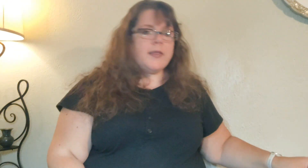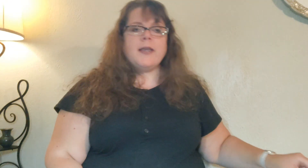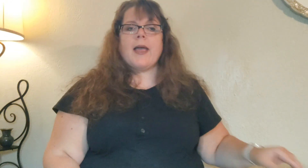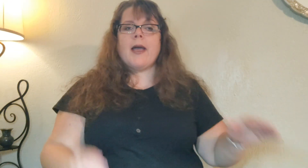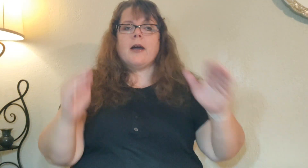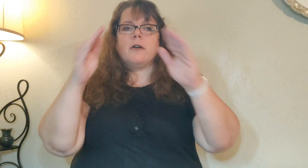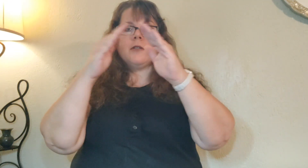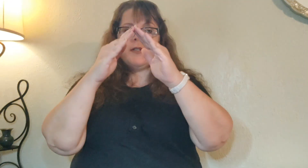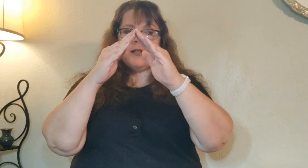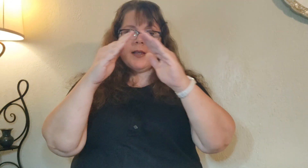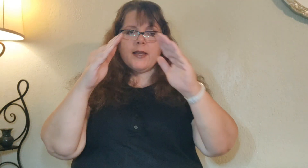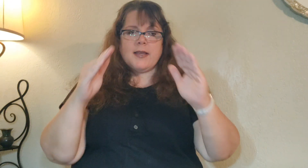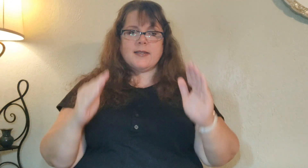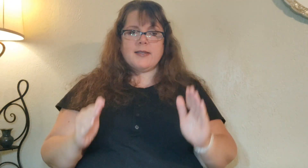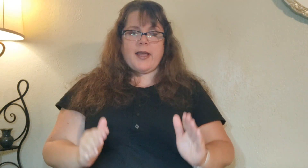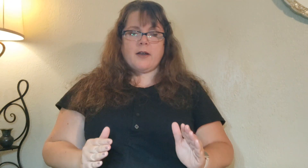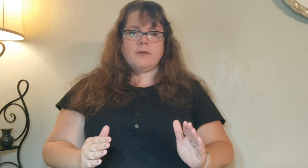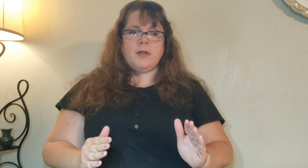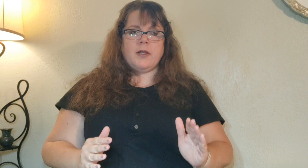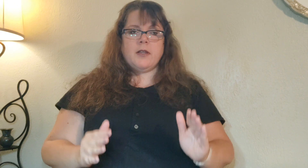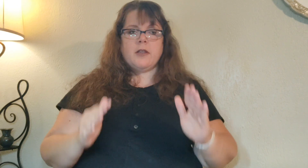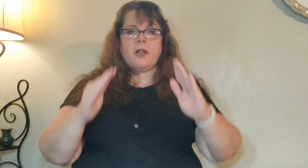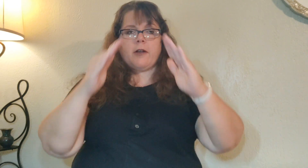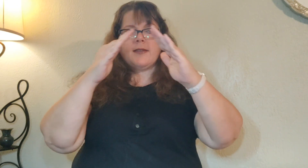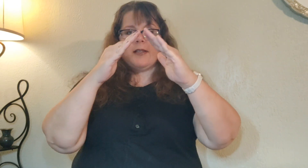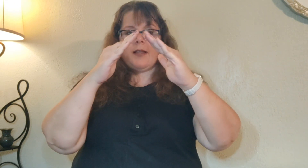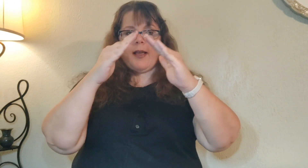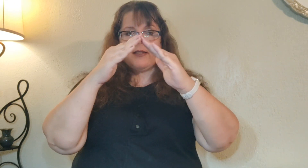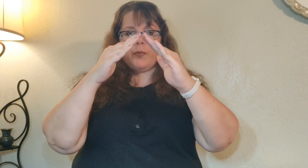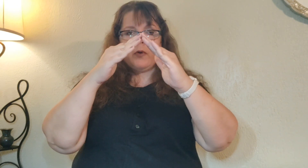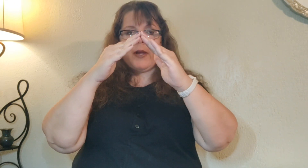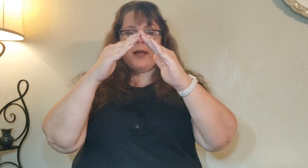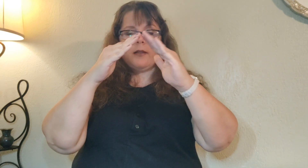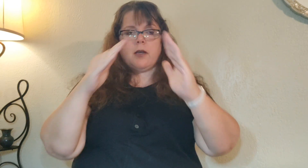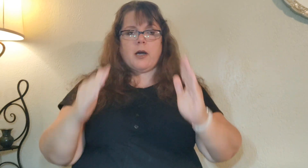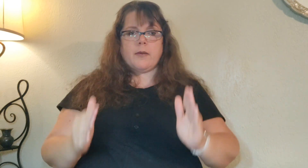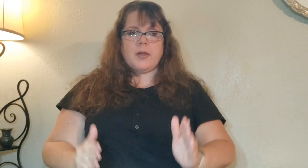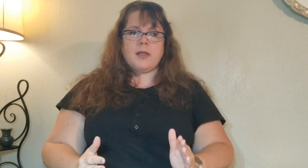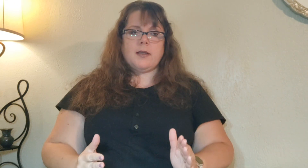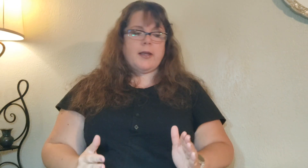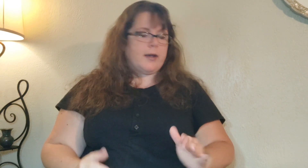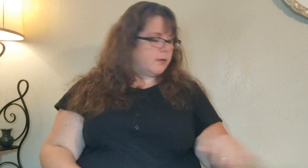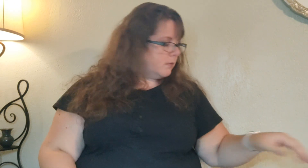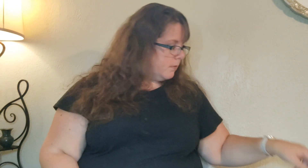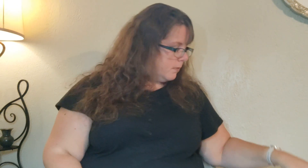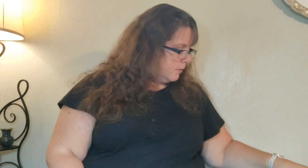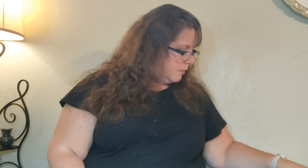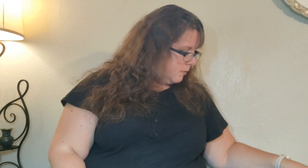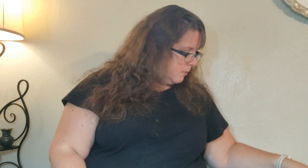Then house is down, because it has a point at the top and then down.